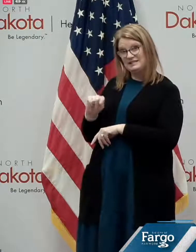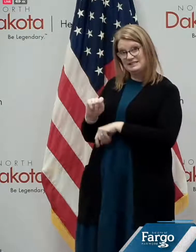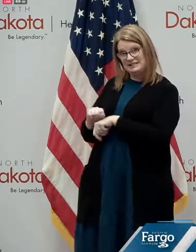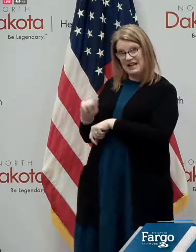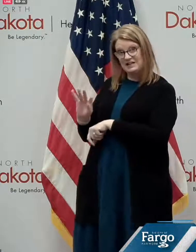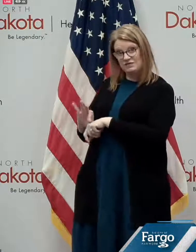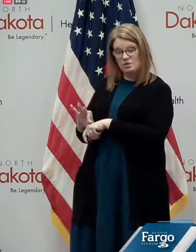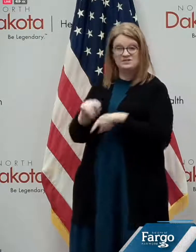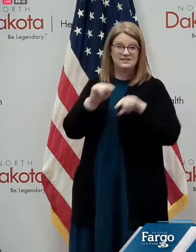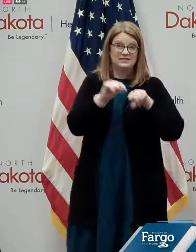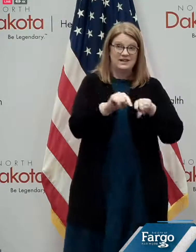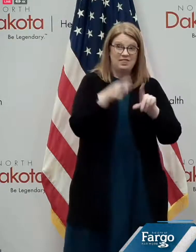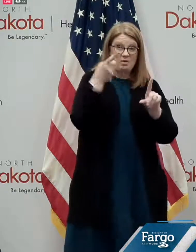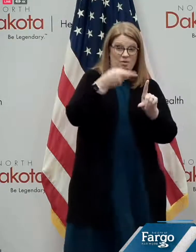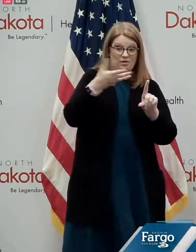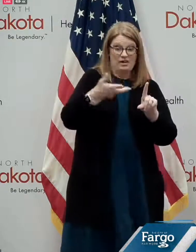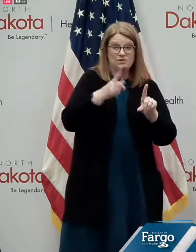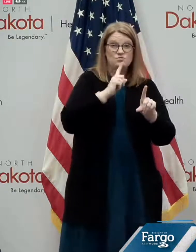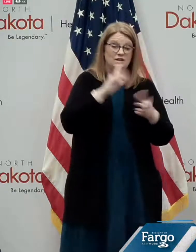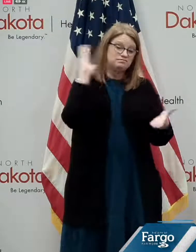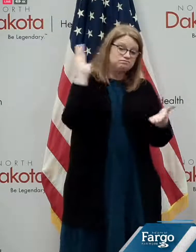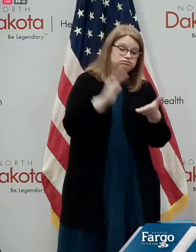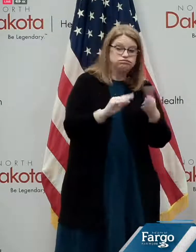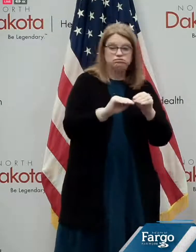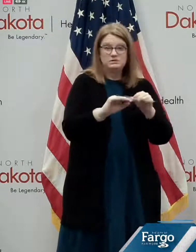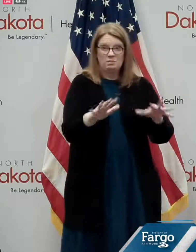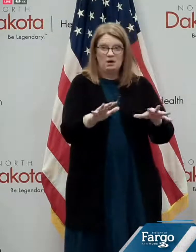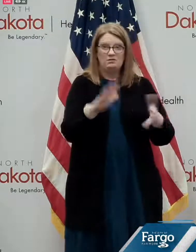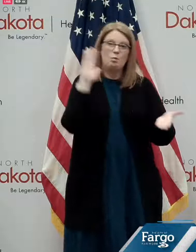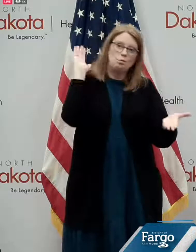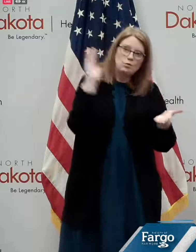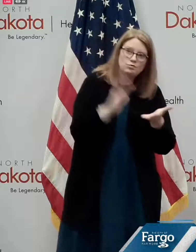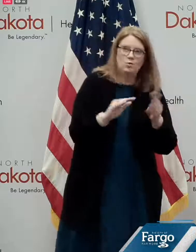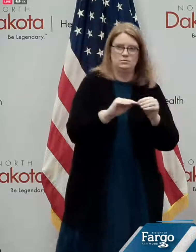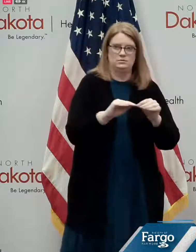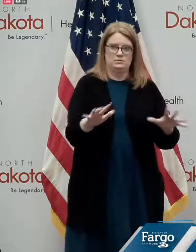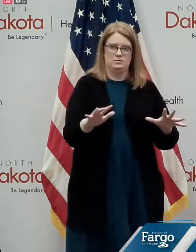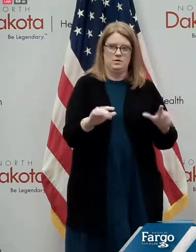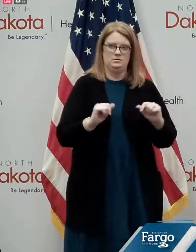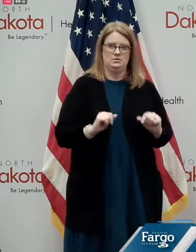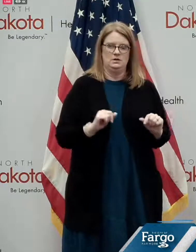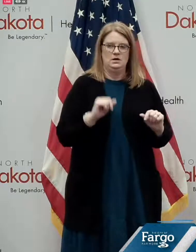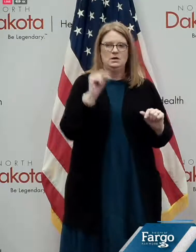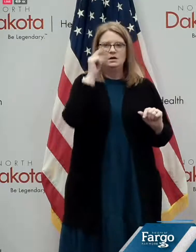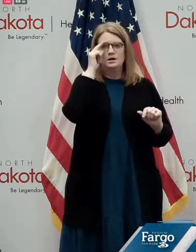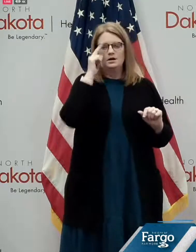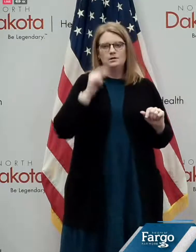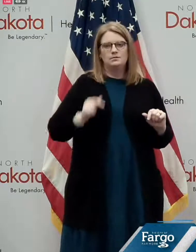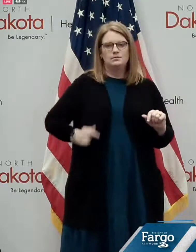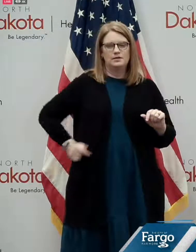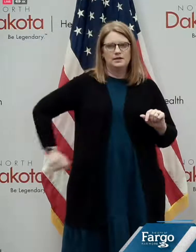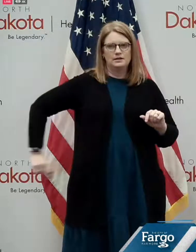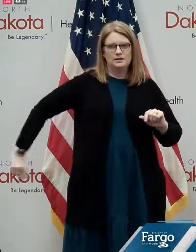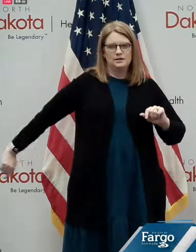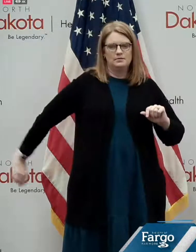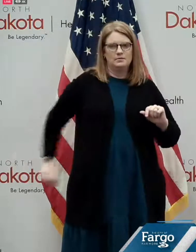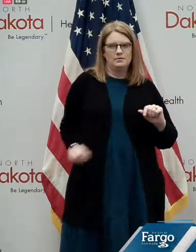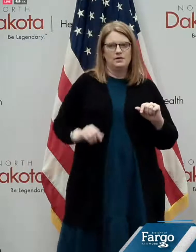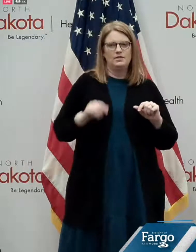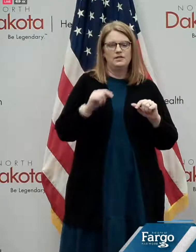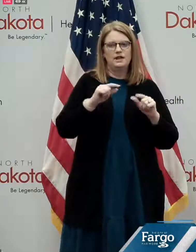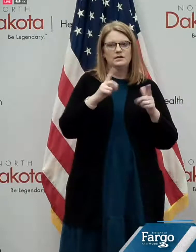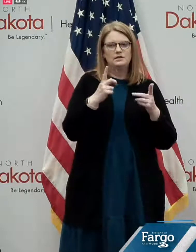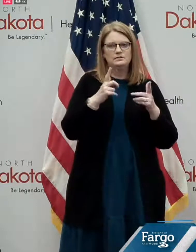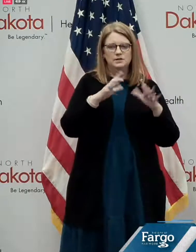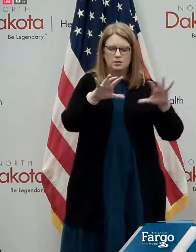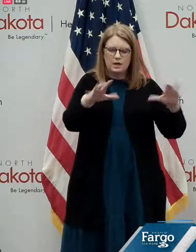mitigating the spread of COVID-19, and we'll think from the collaboration of that group, breaking down any